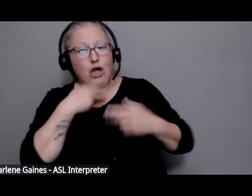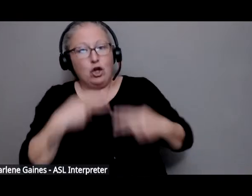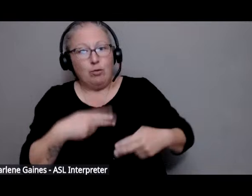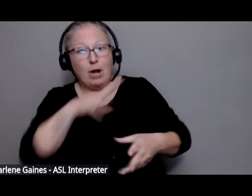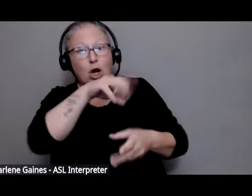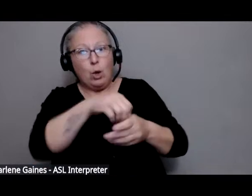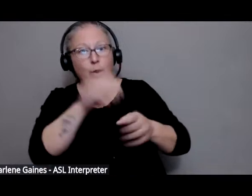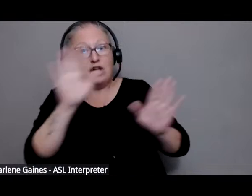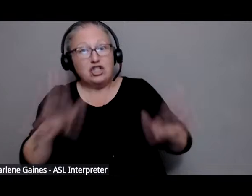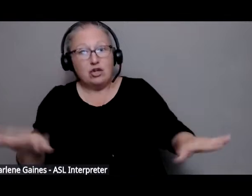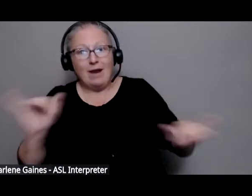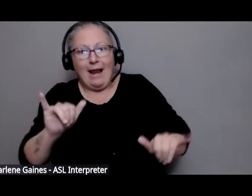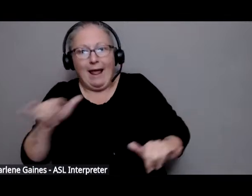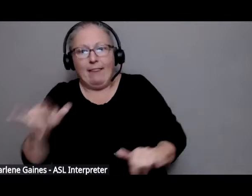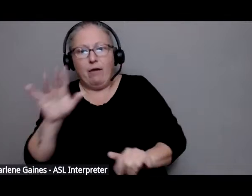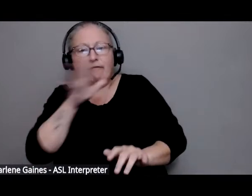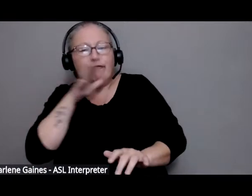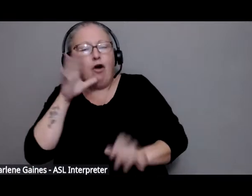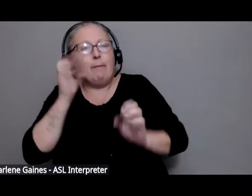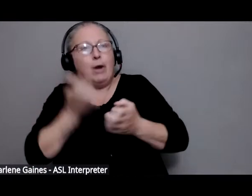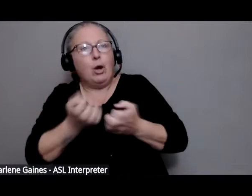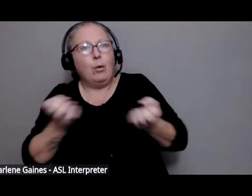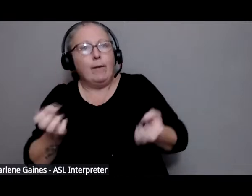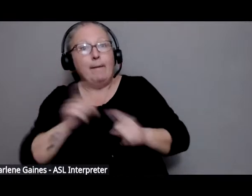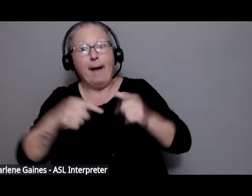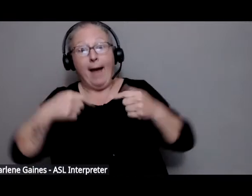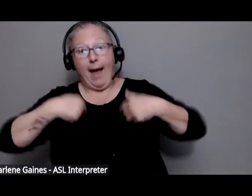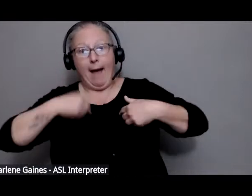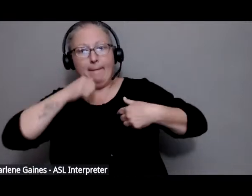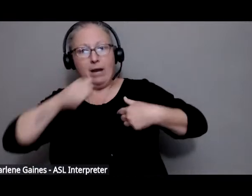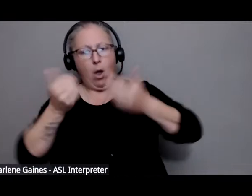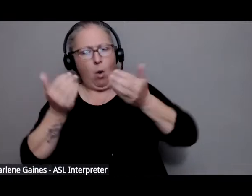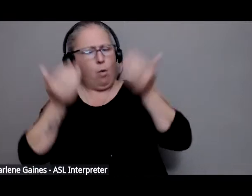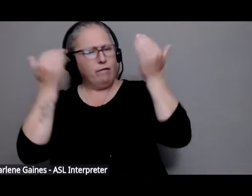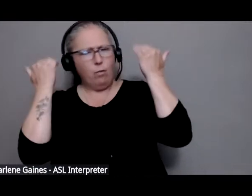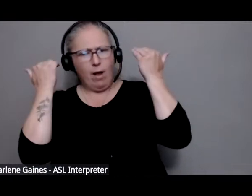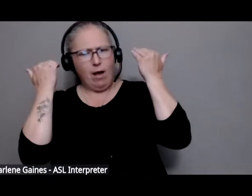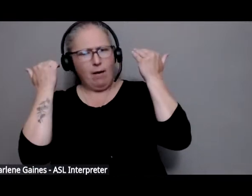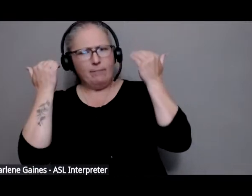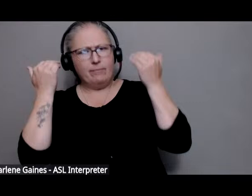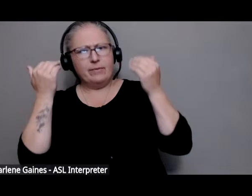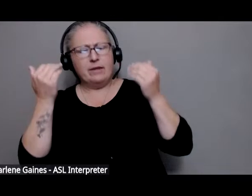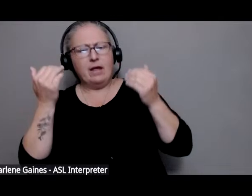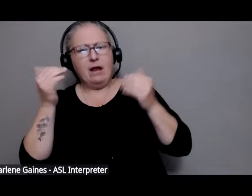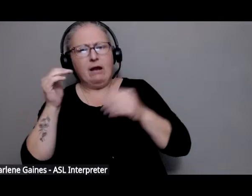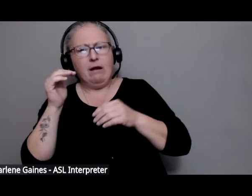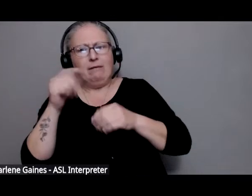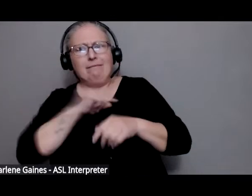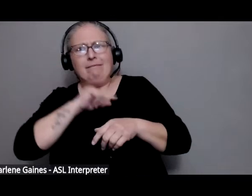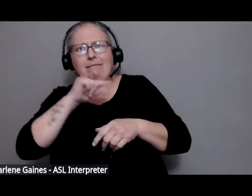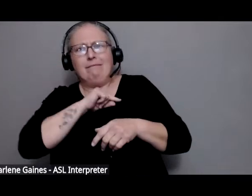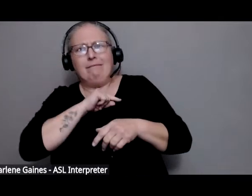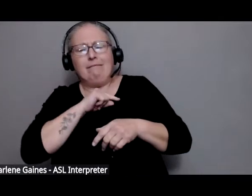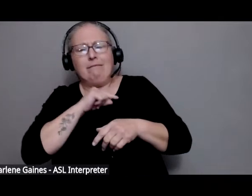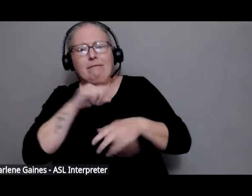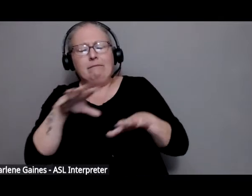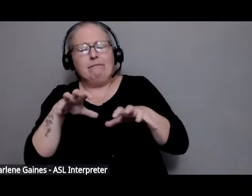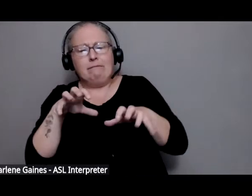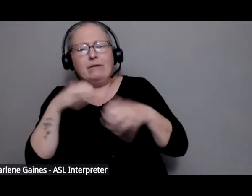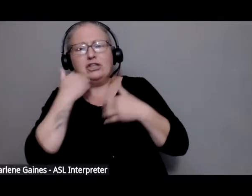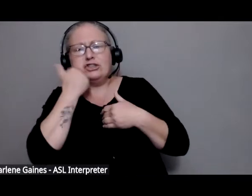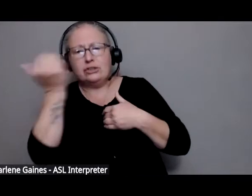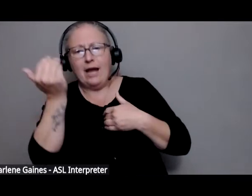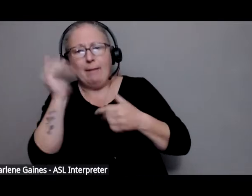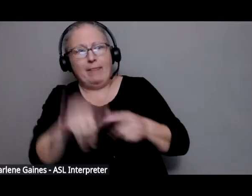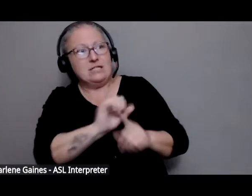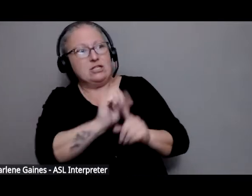like they were nothing but farm equipment. Yet I am not overwhelmed with an inalienable guilt or paralyzing shame at the